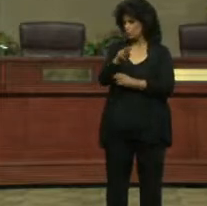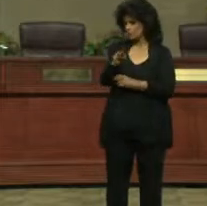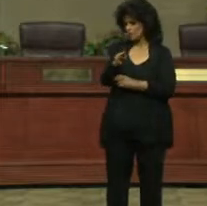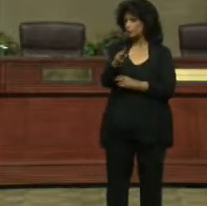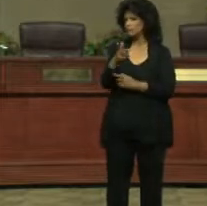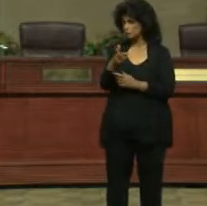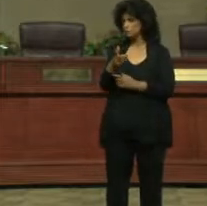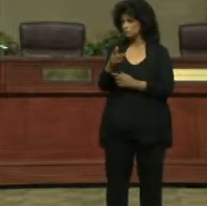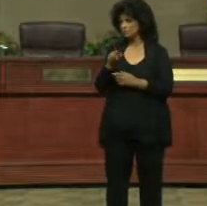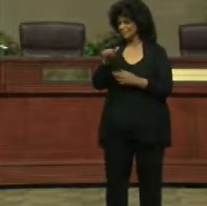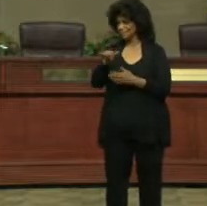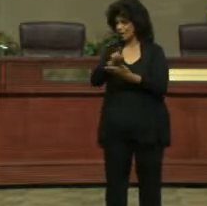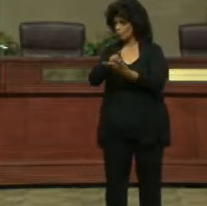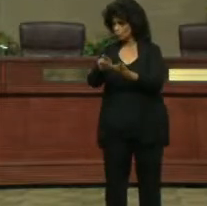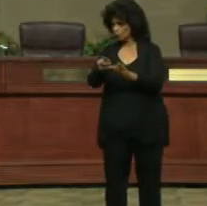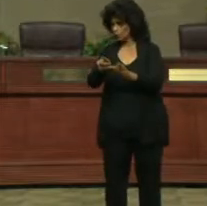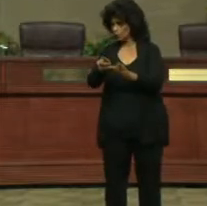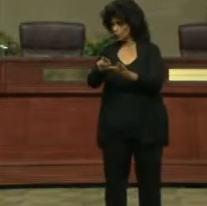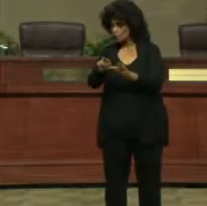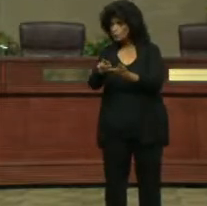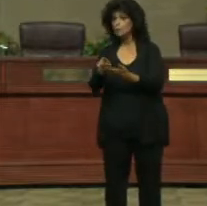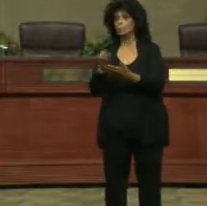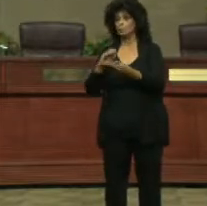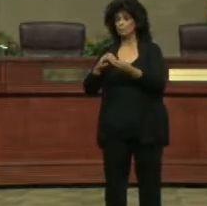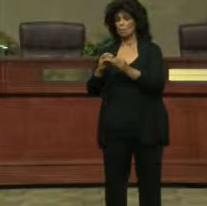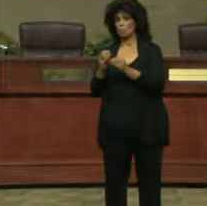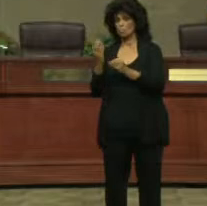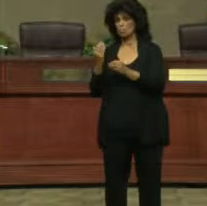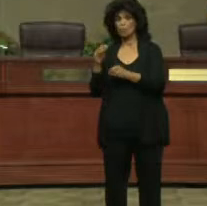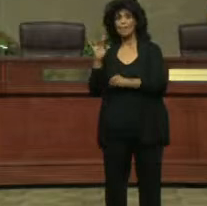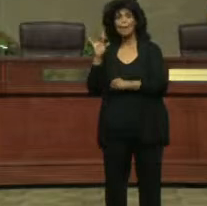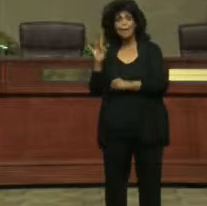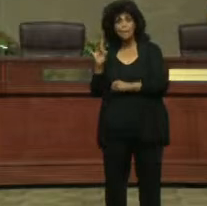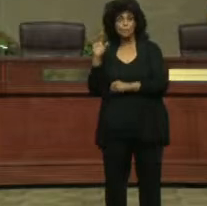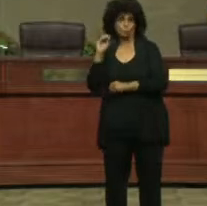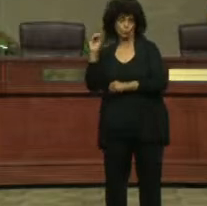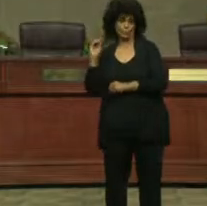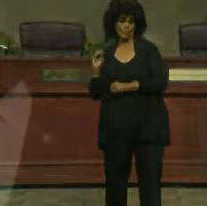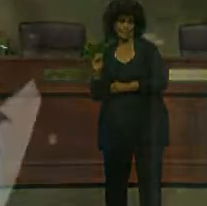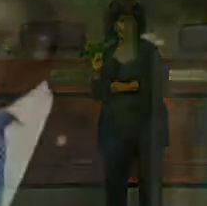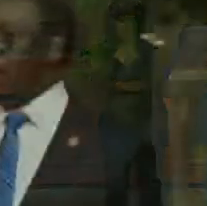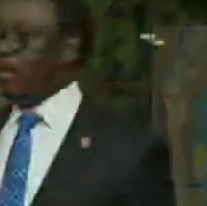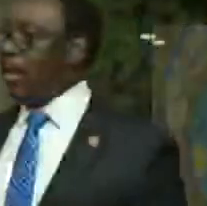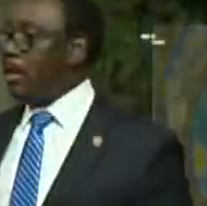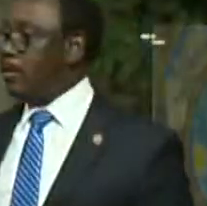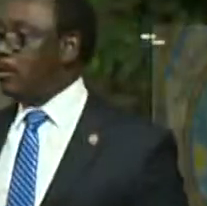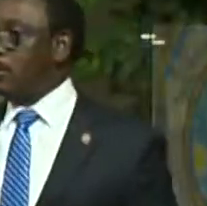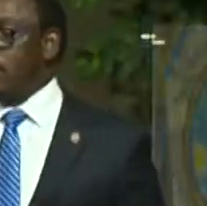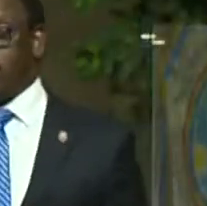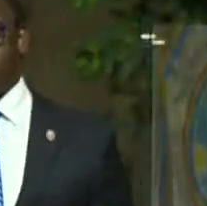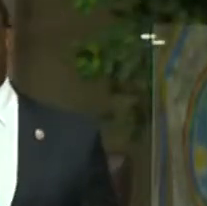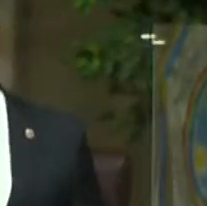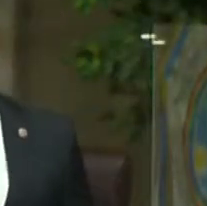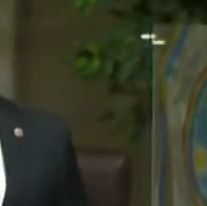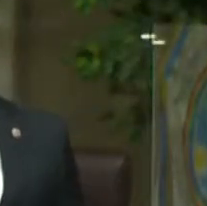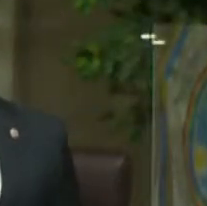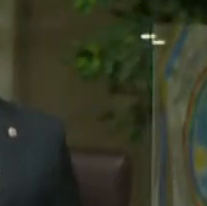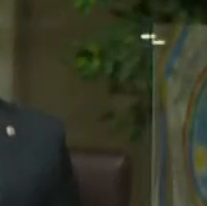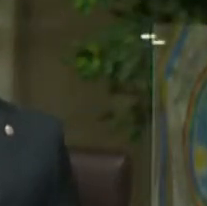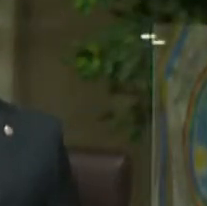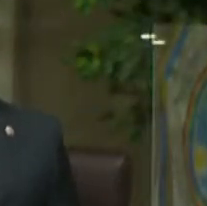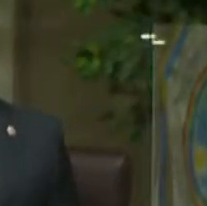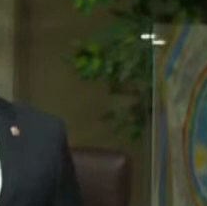rate was 8%. Remember, our epidemiologists and the Department of